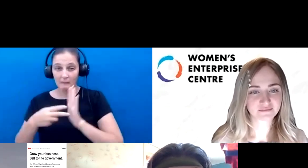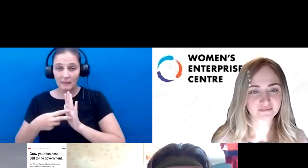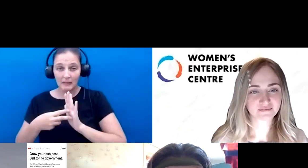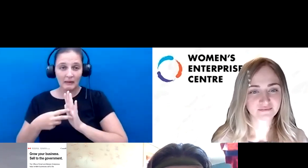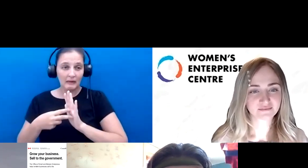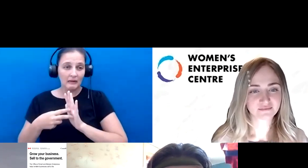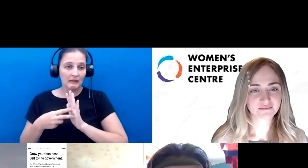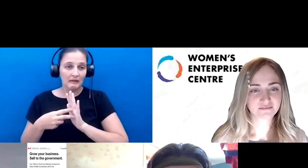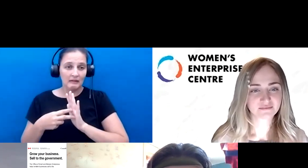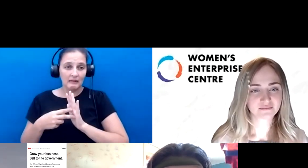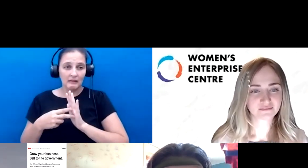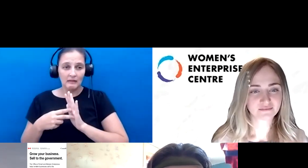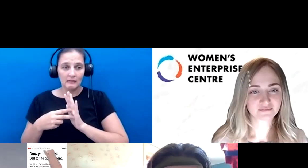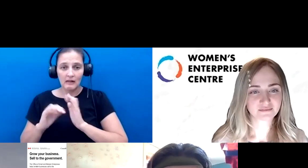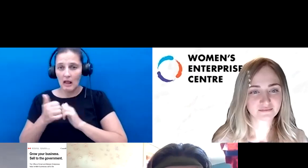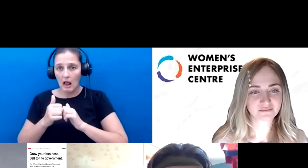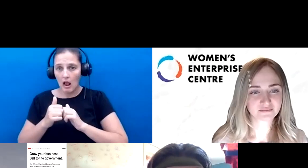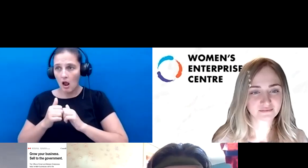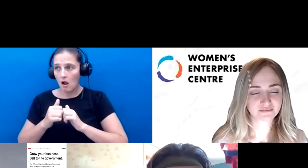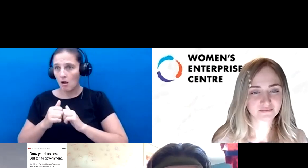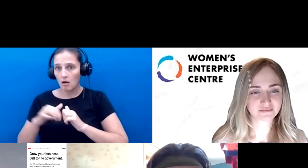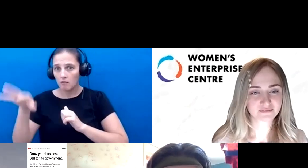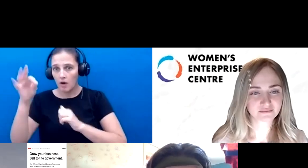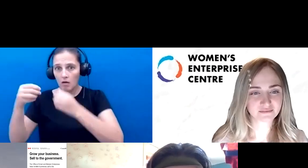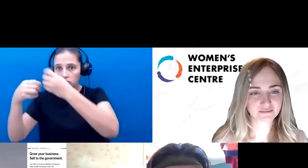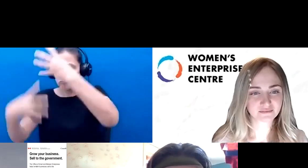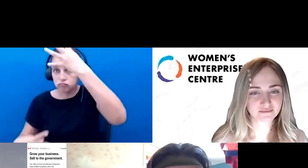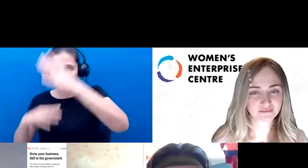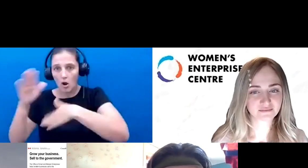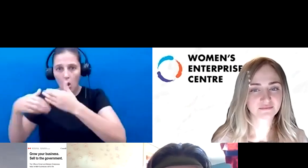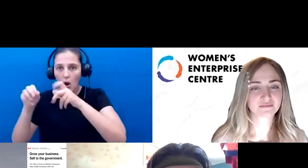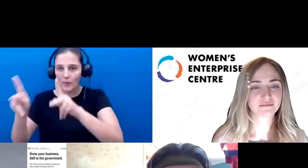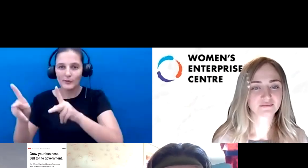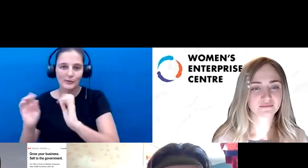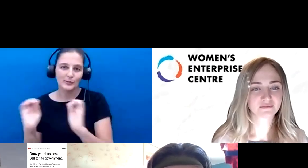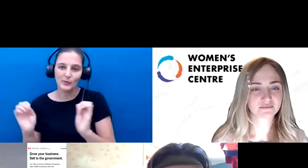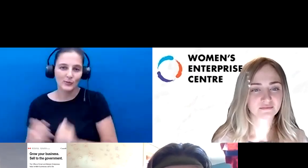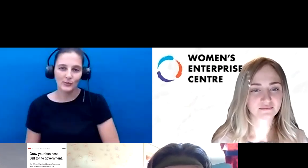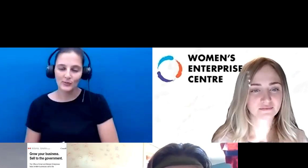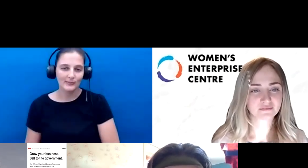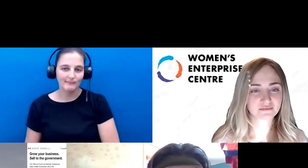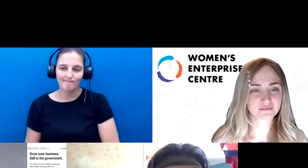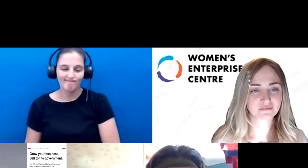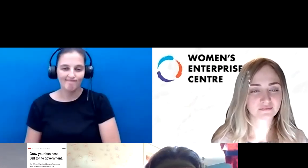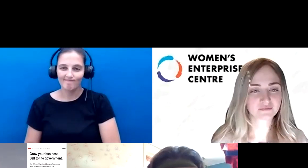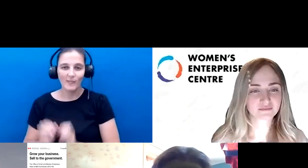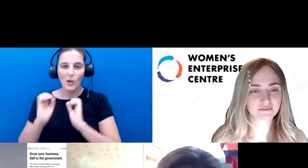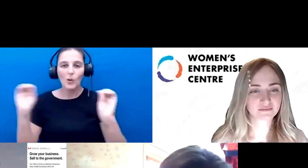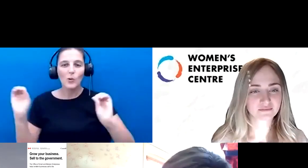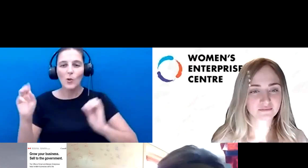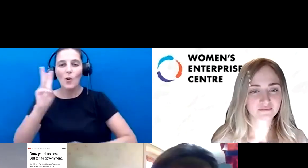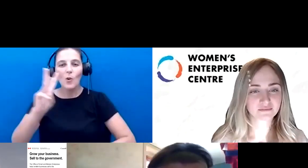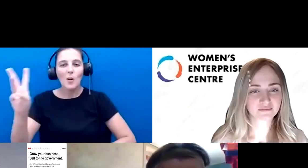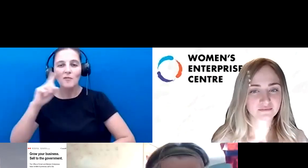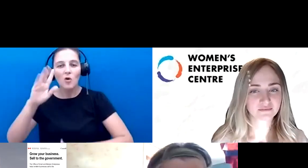of all the opportunities that are available. We don't have a website that has every low